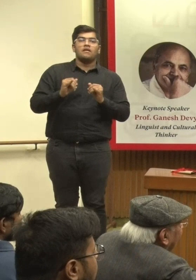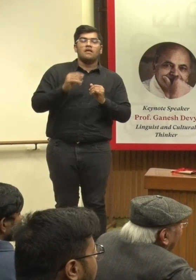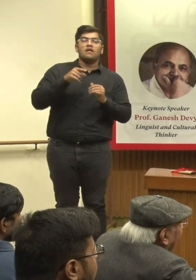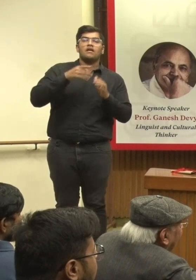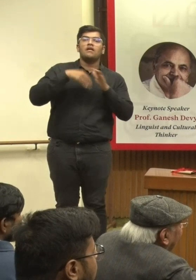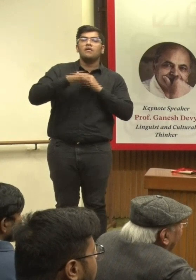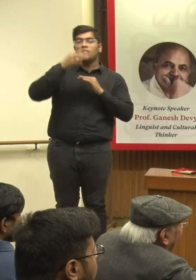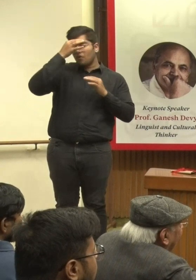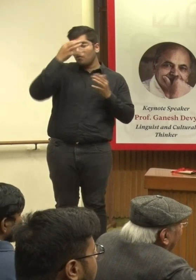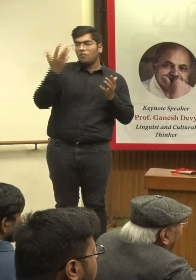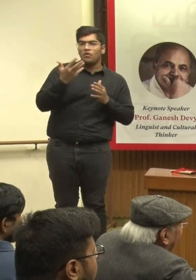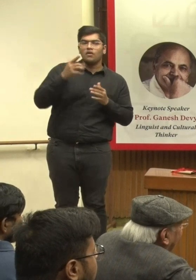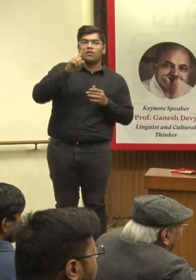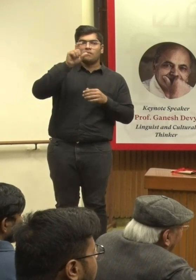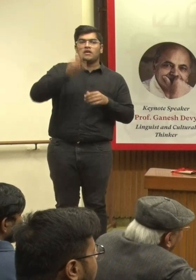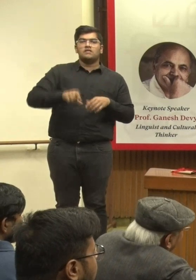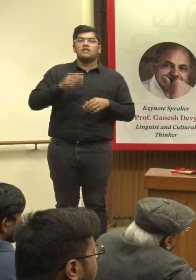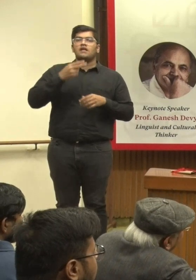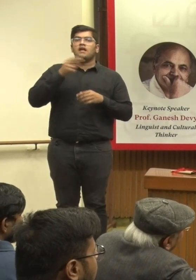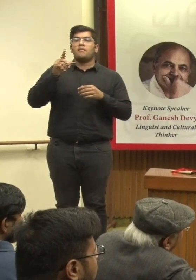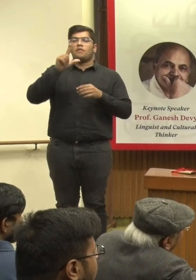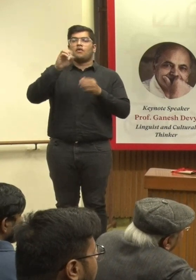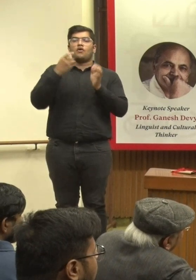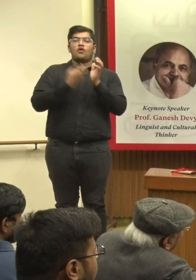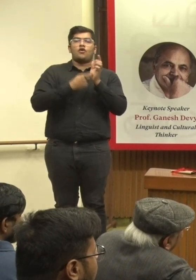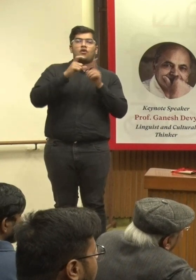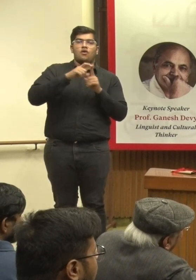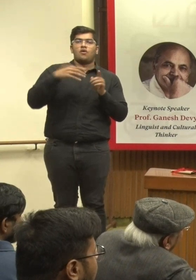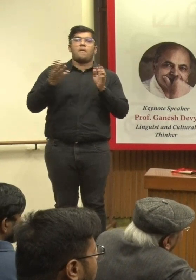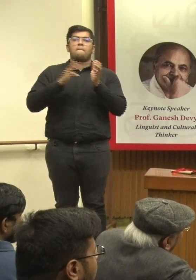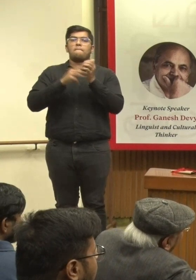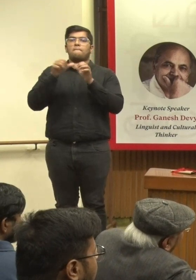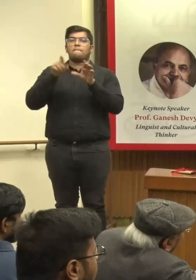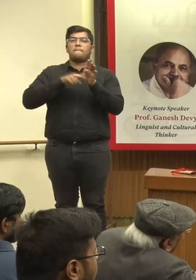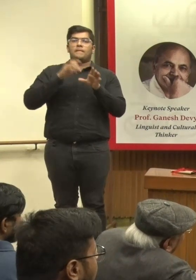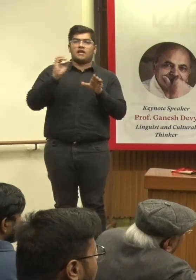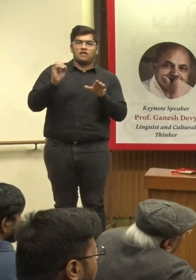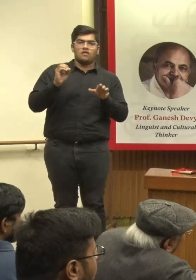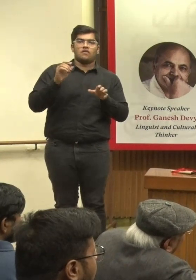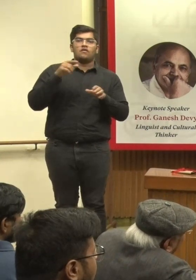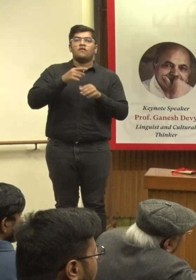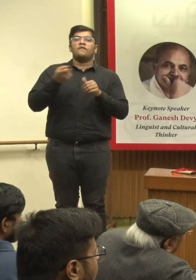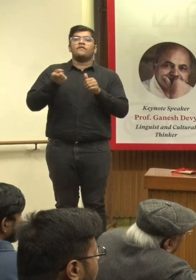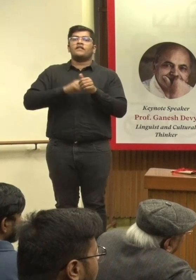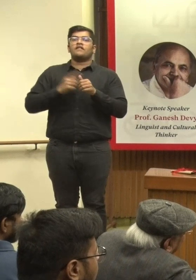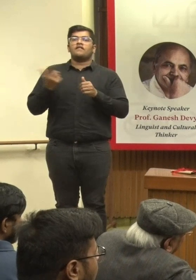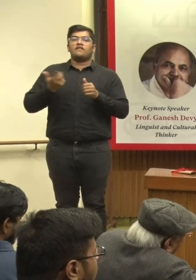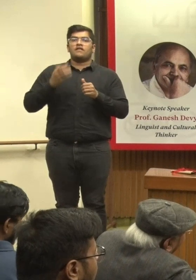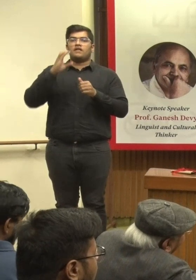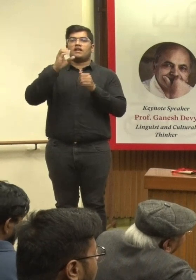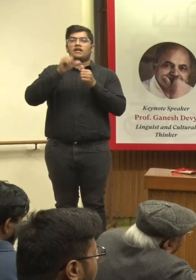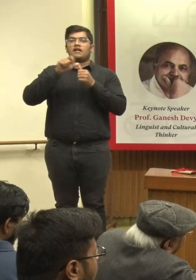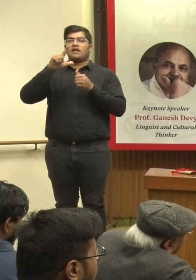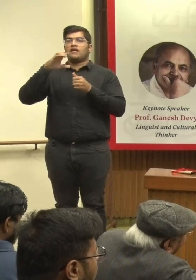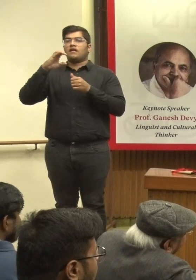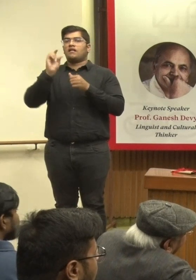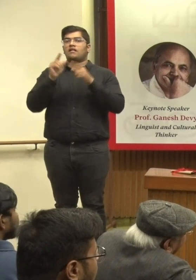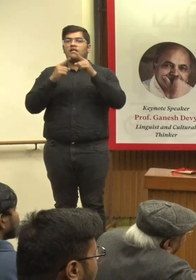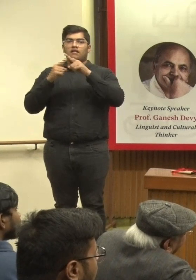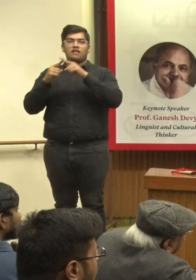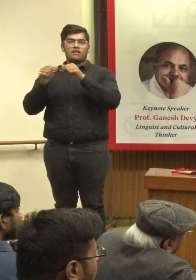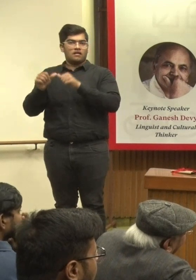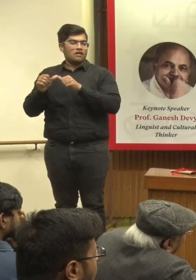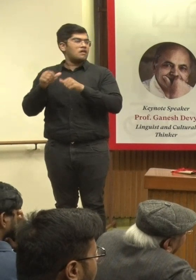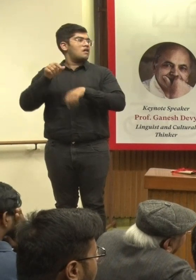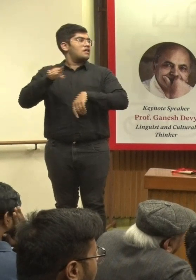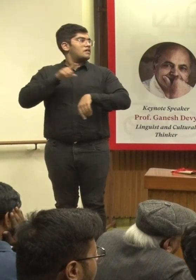Mayo, who ruled India from West Bengal, Calcutta, not West Bengal, Calcutta at that